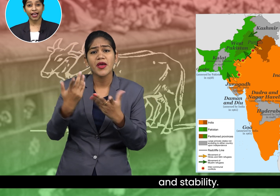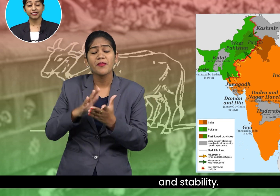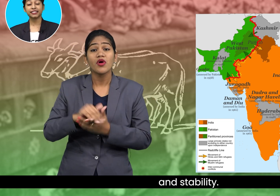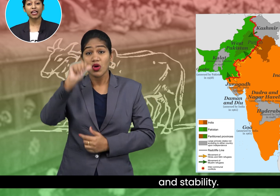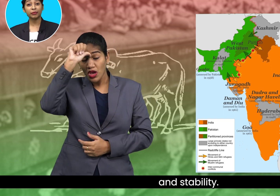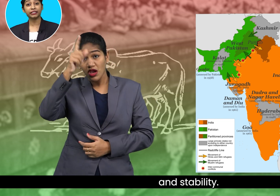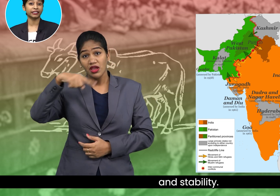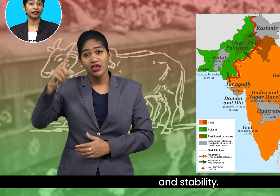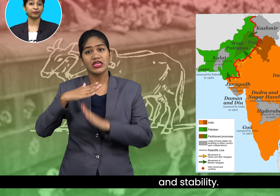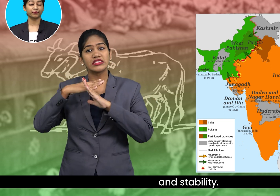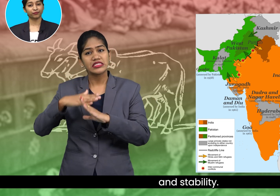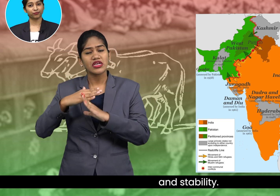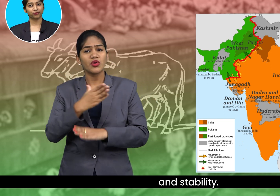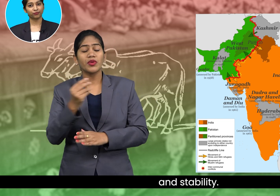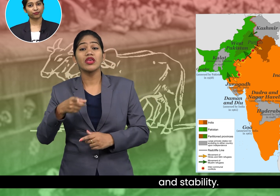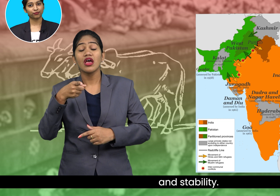security and stability.